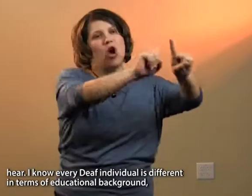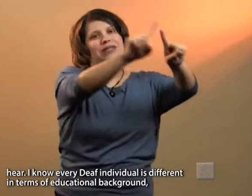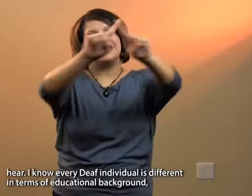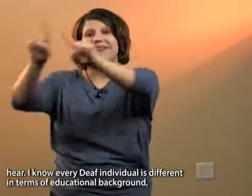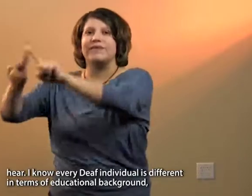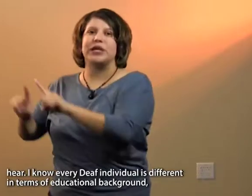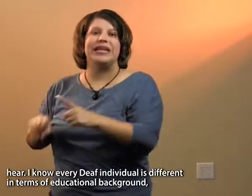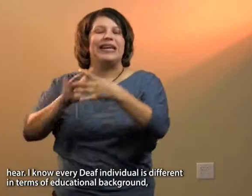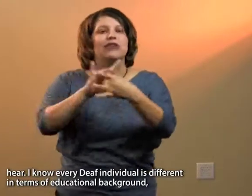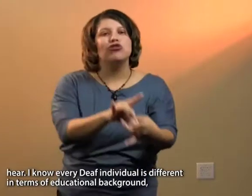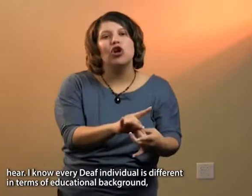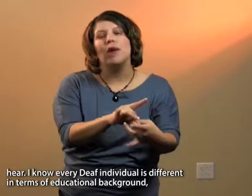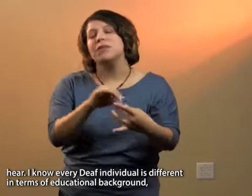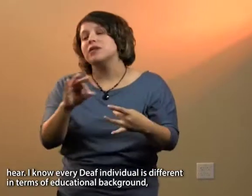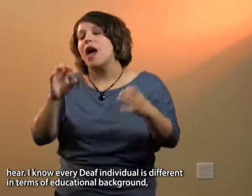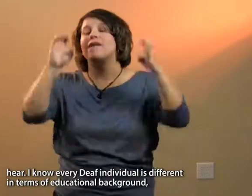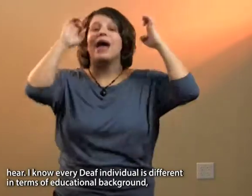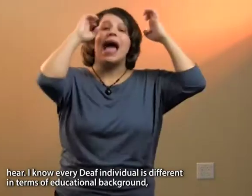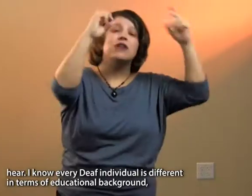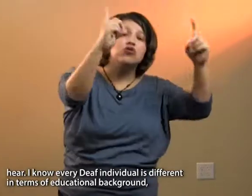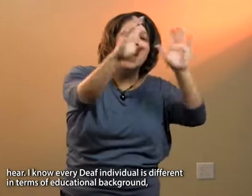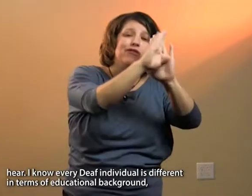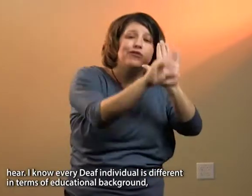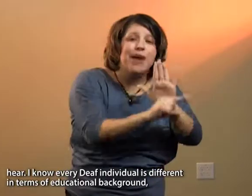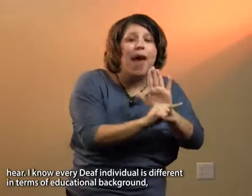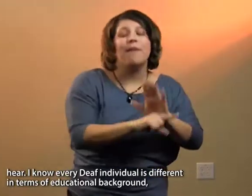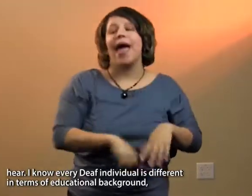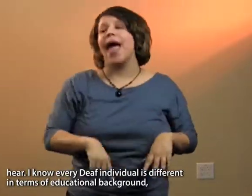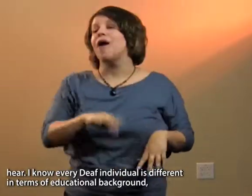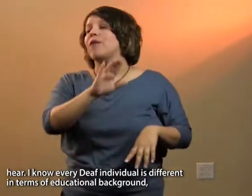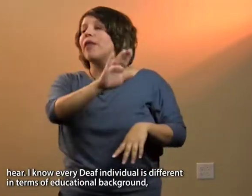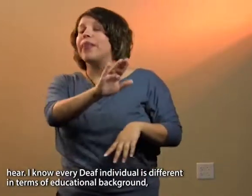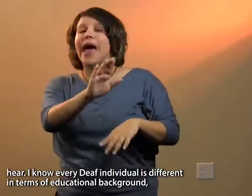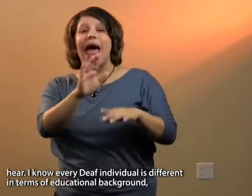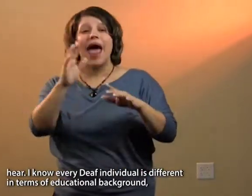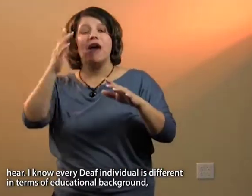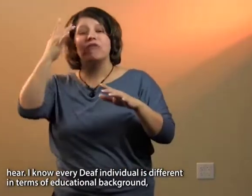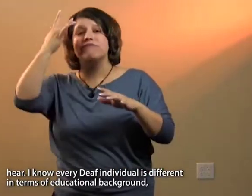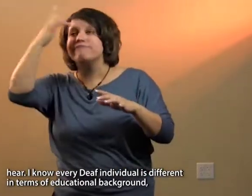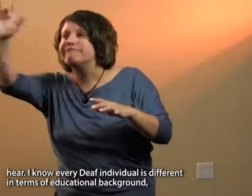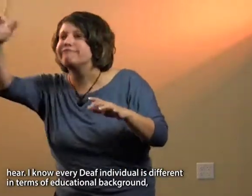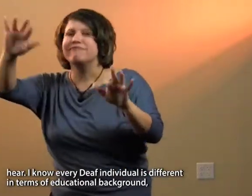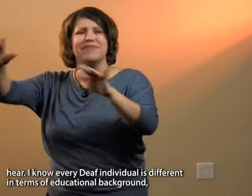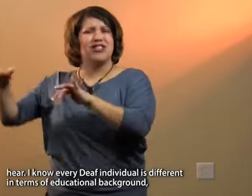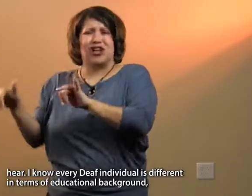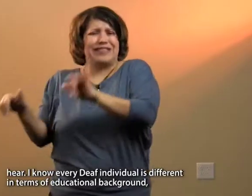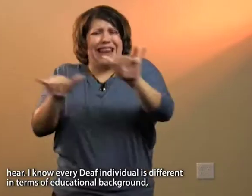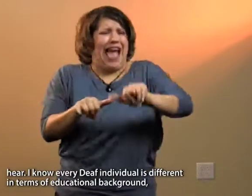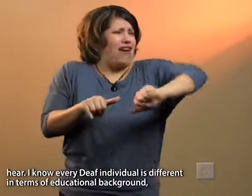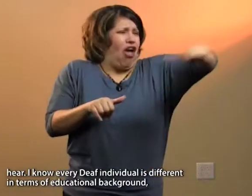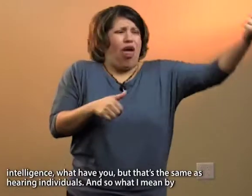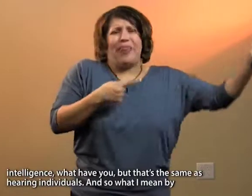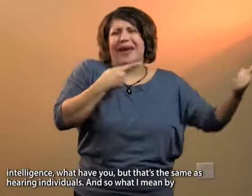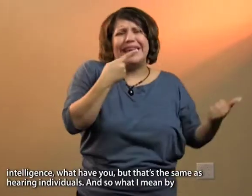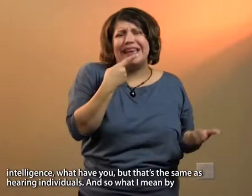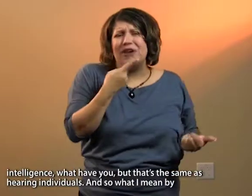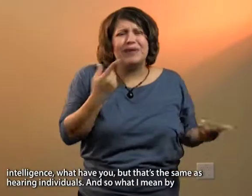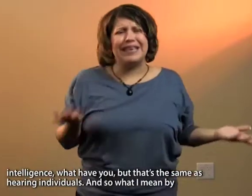and i know every deaf individual is different in returns of in terms of educational background intelligence what have you